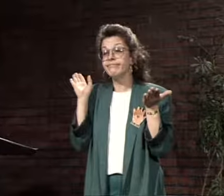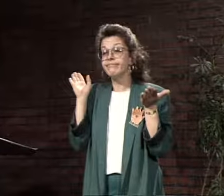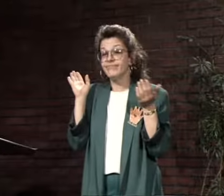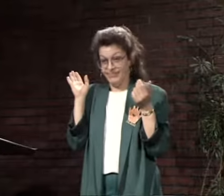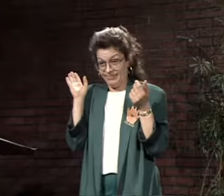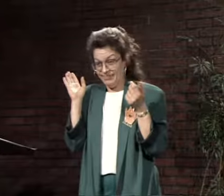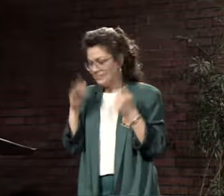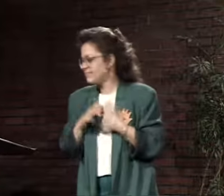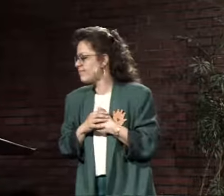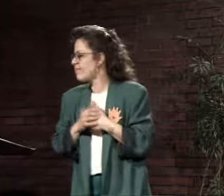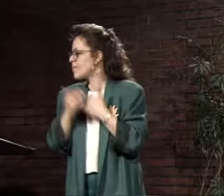know.